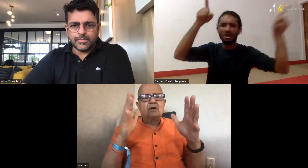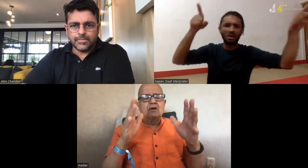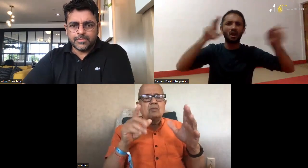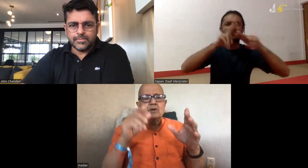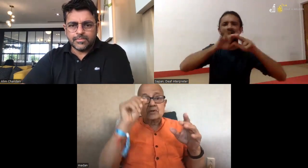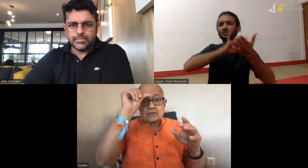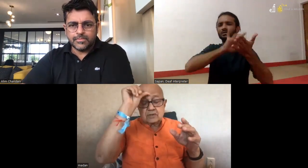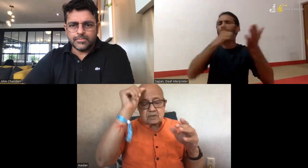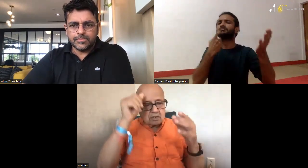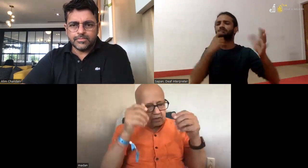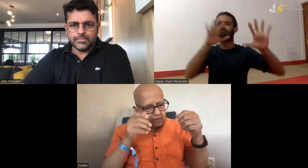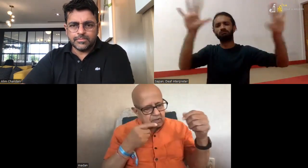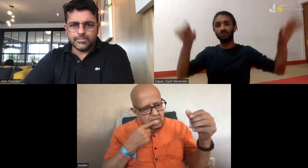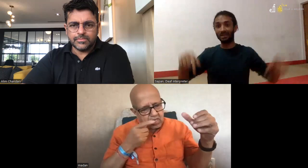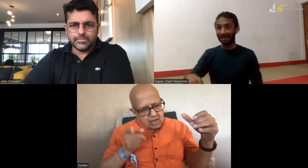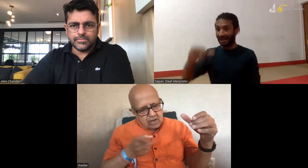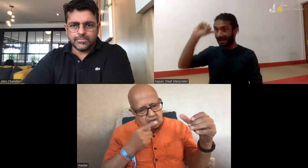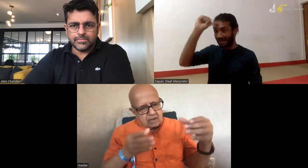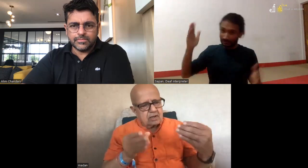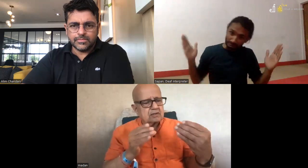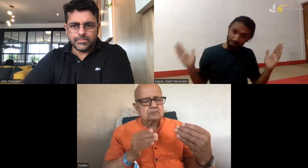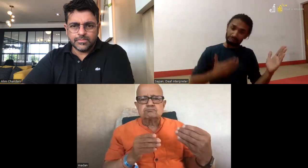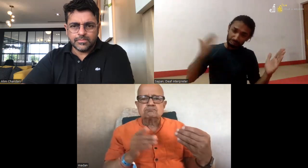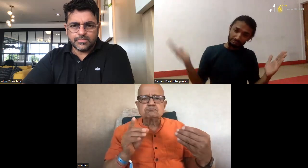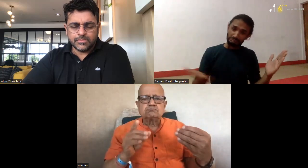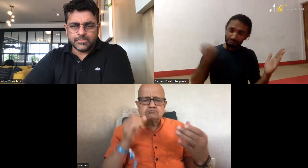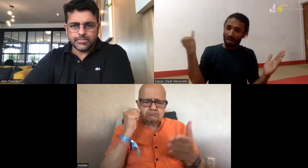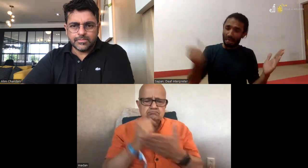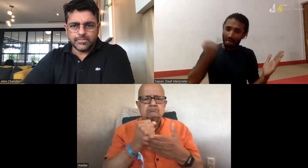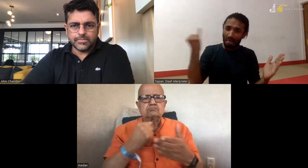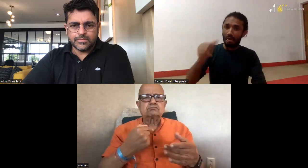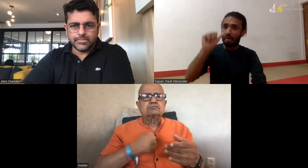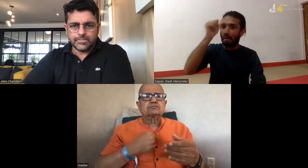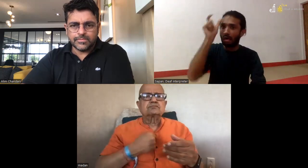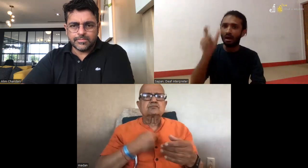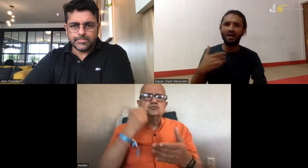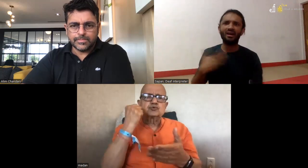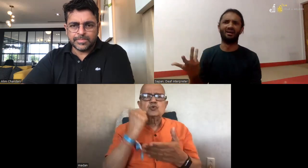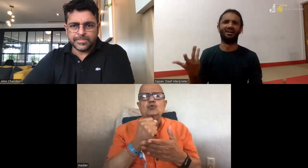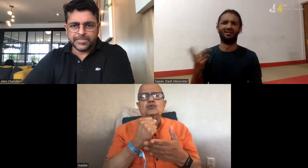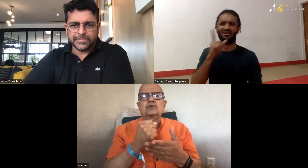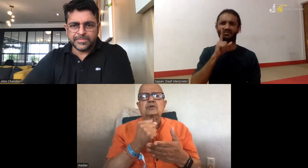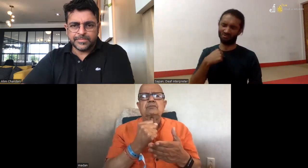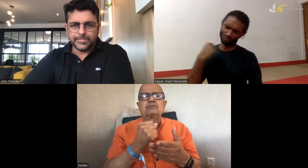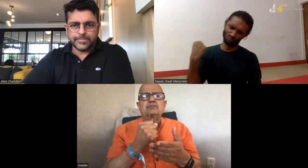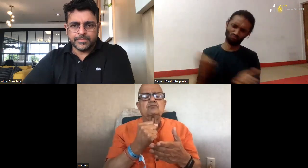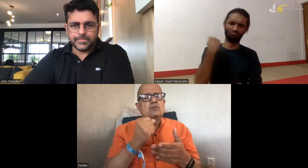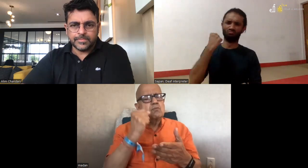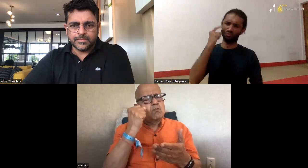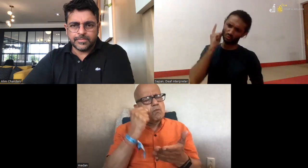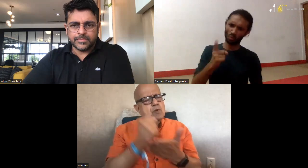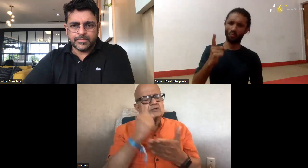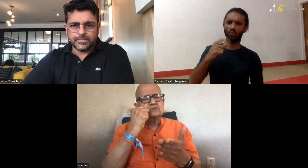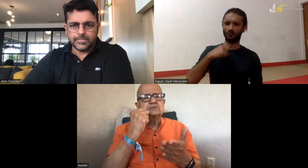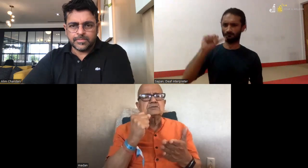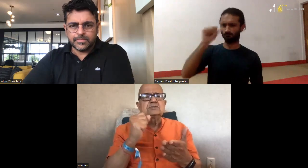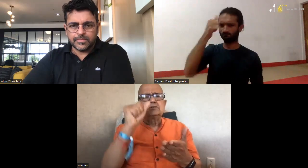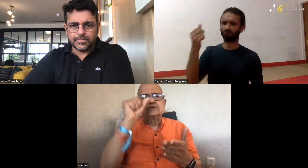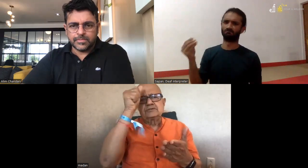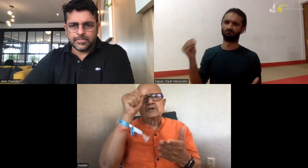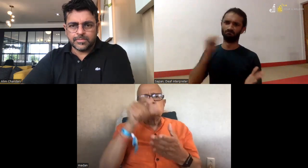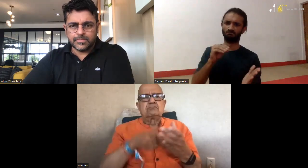deaf, and there has been one book which was written prior to that, 80 years back, and that